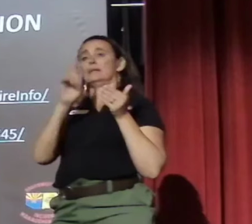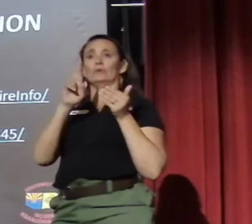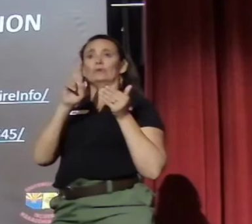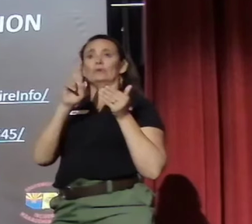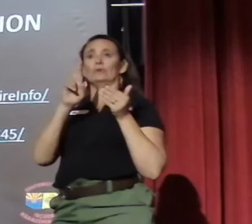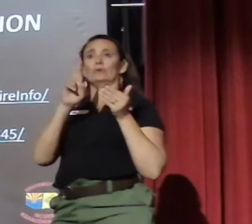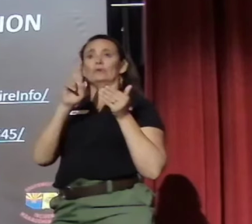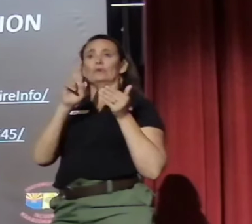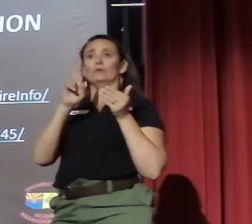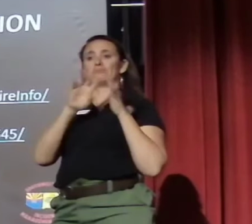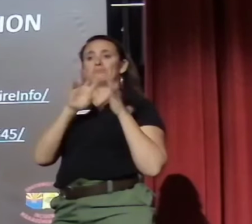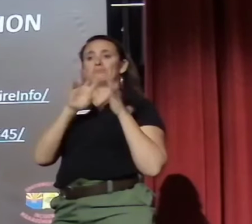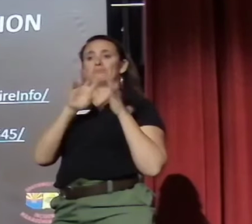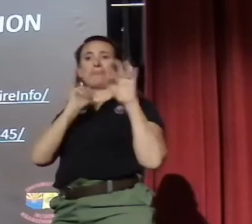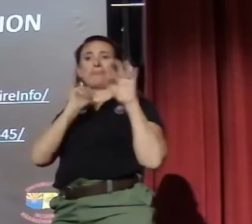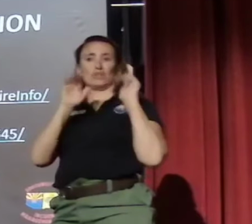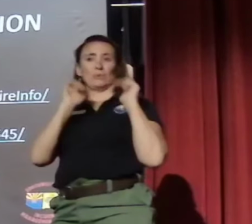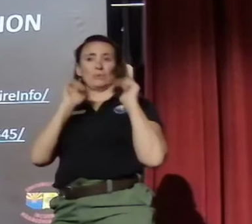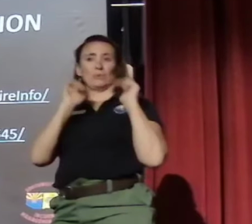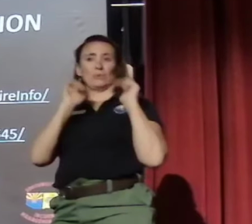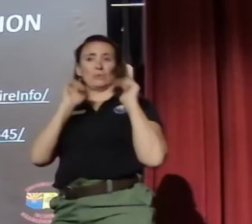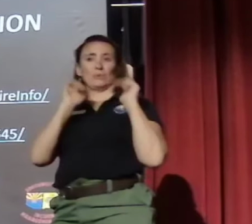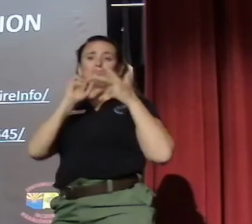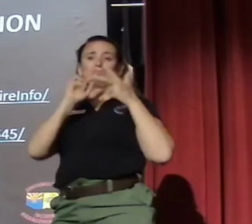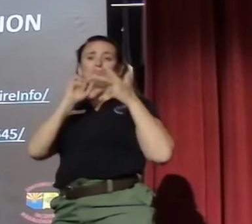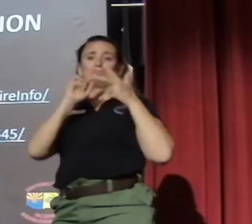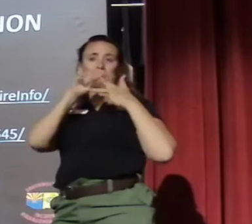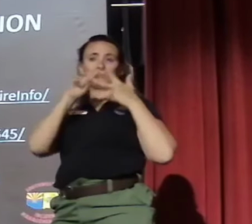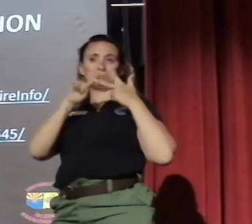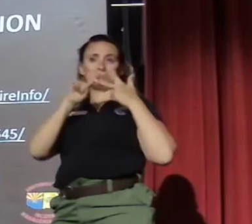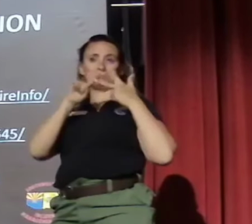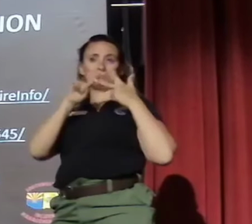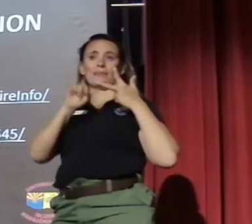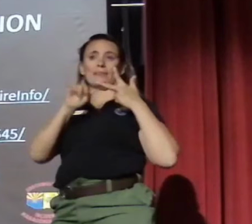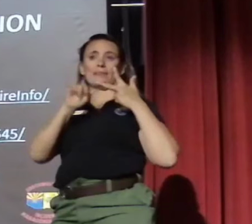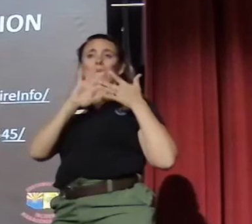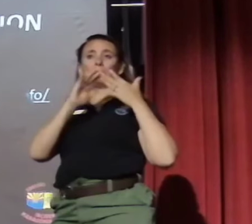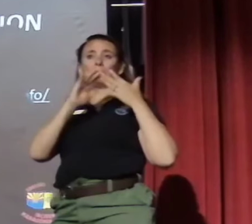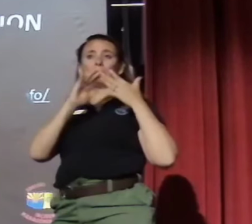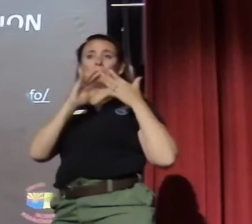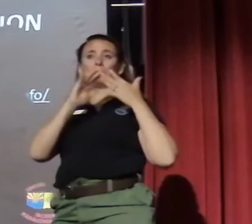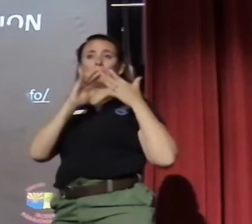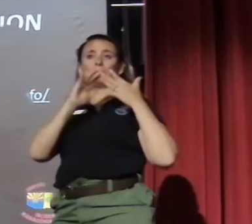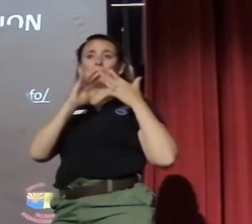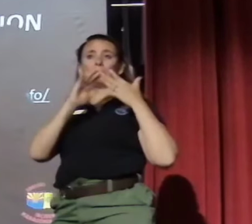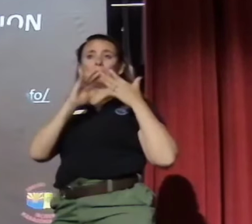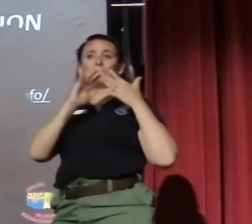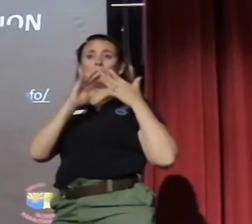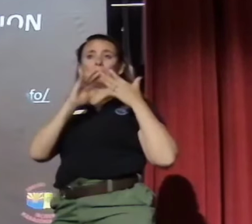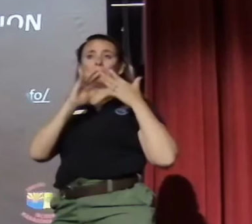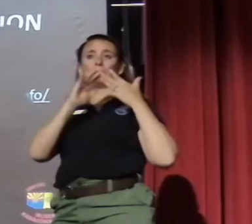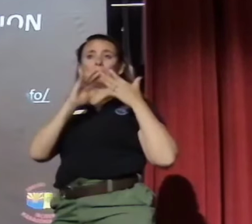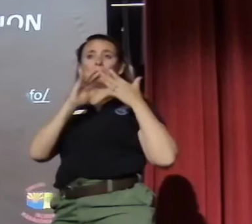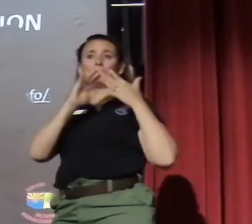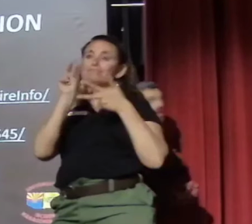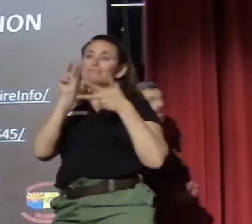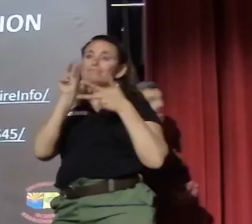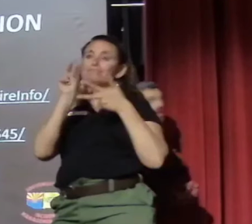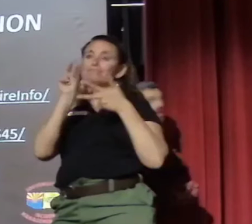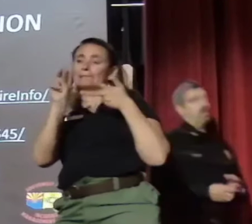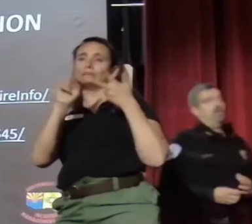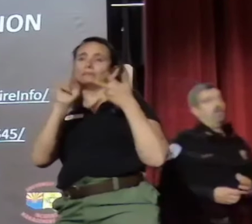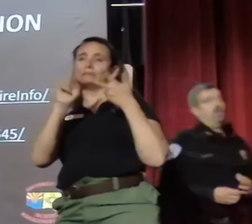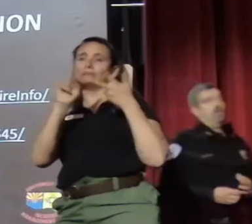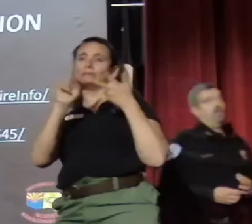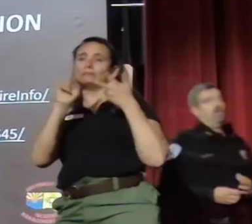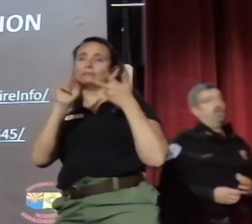in place for those community, or for that community, and there's also a closure on the road that is an additional exit